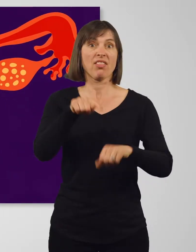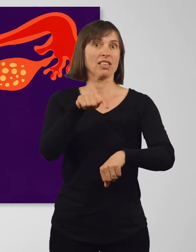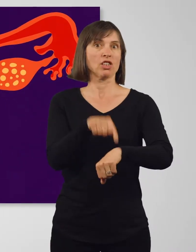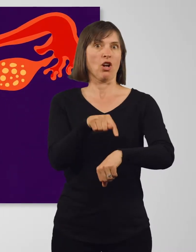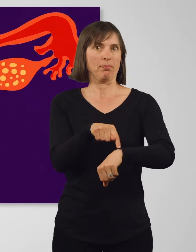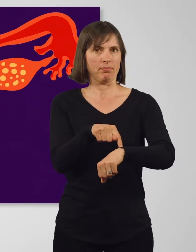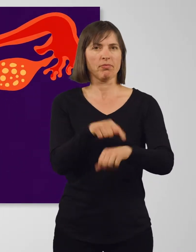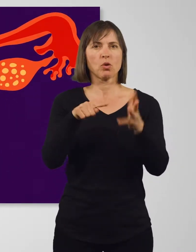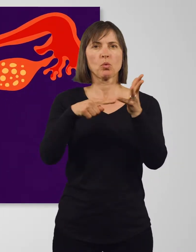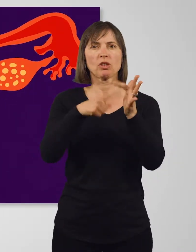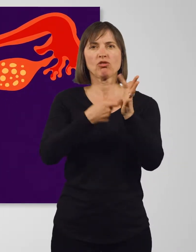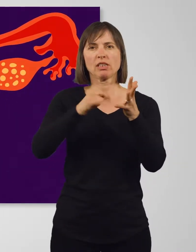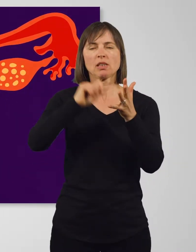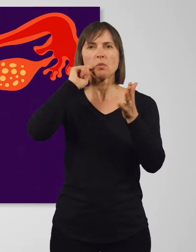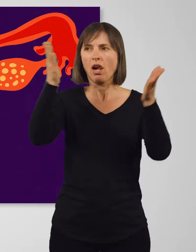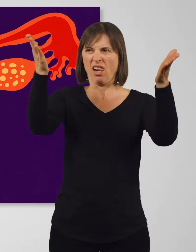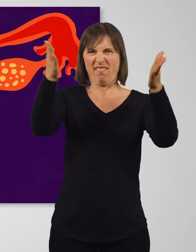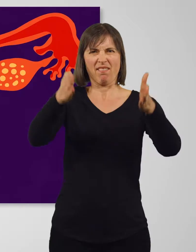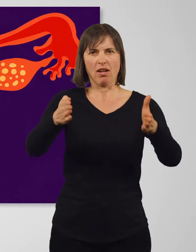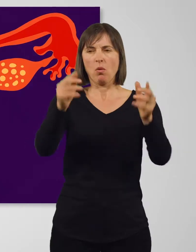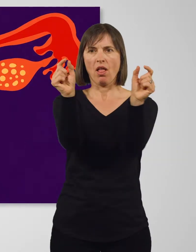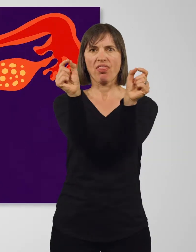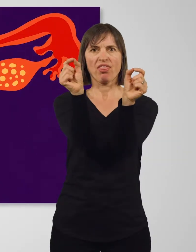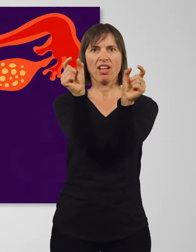The inner side of the uterus will also become thicker around this time.